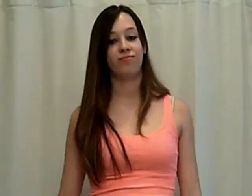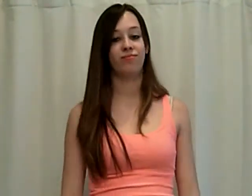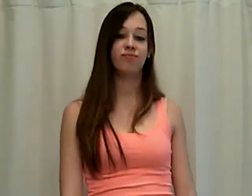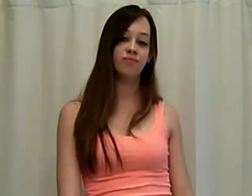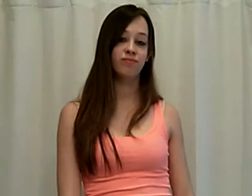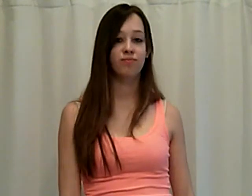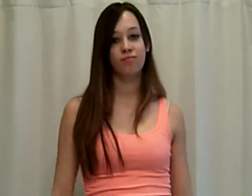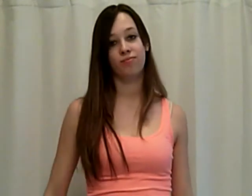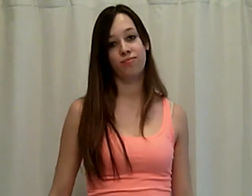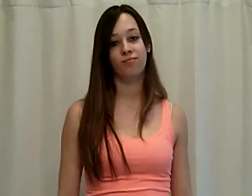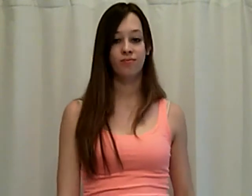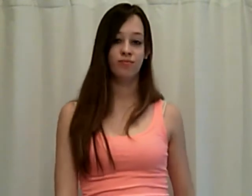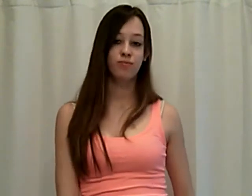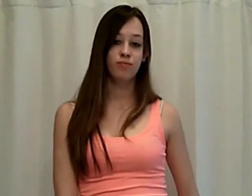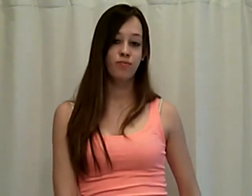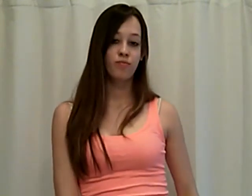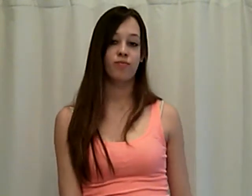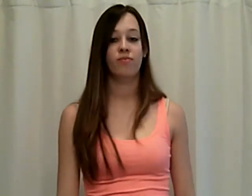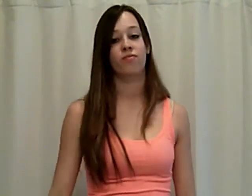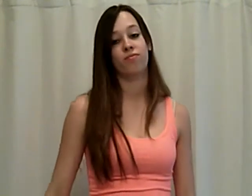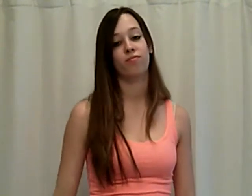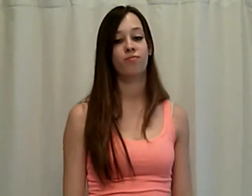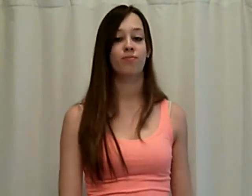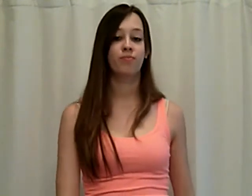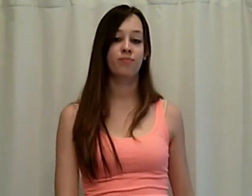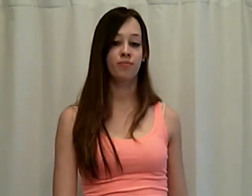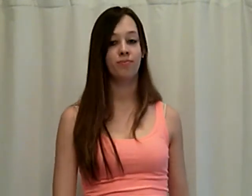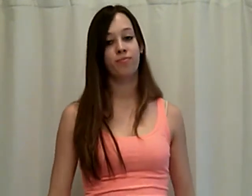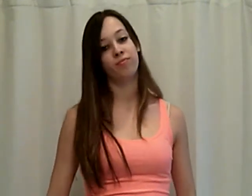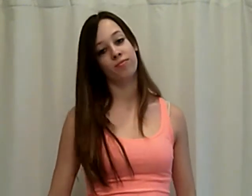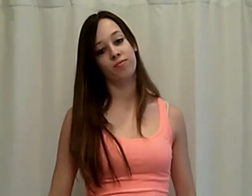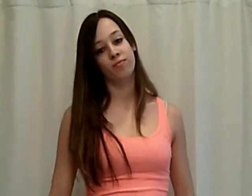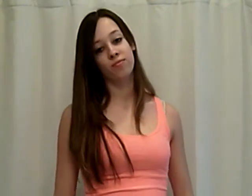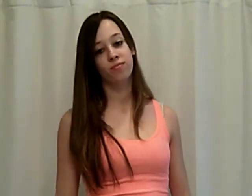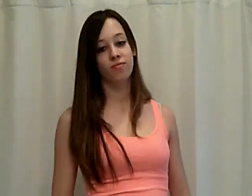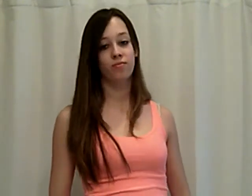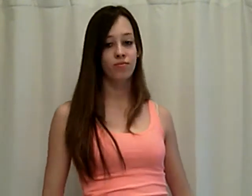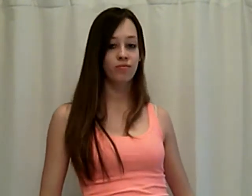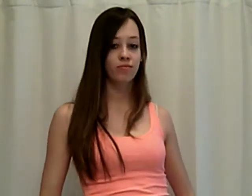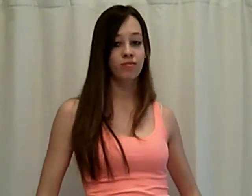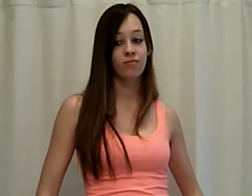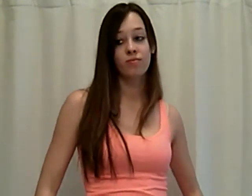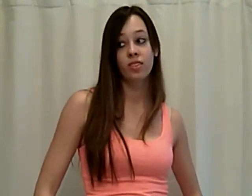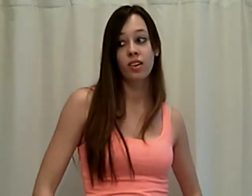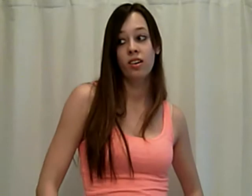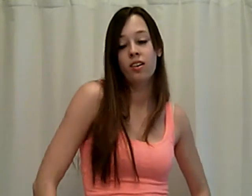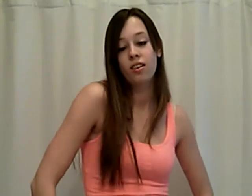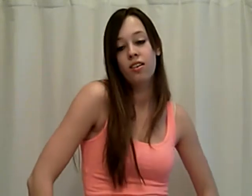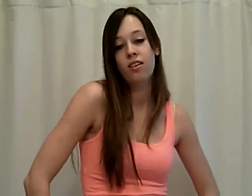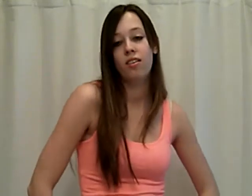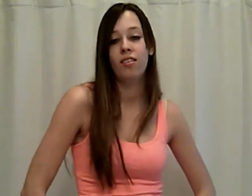It feels like a perfect night to dress up like hipsters and make fun of our exes.